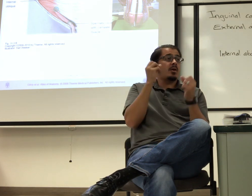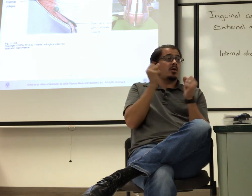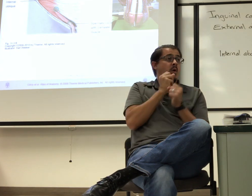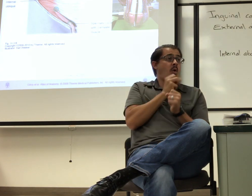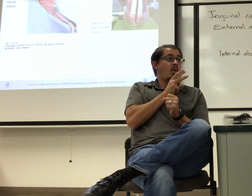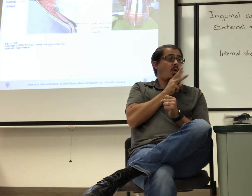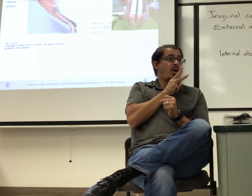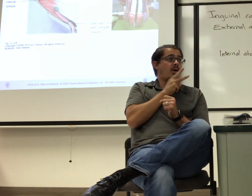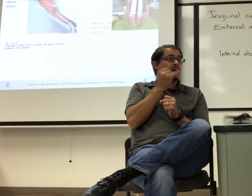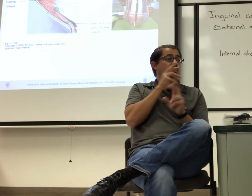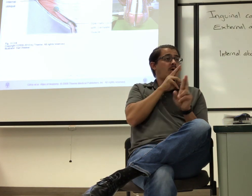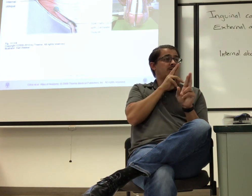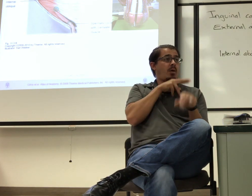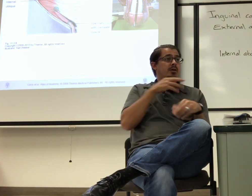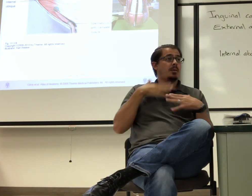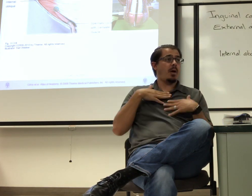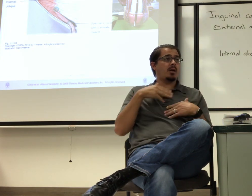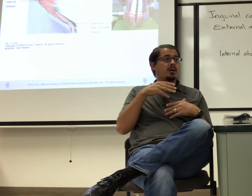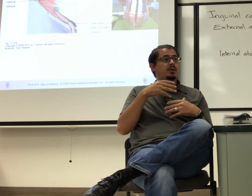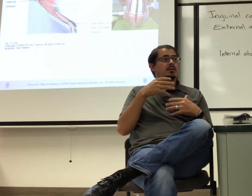in response to cold.